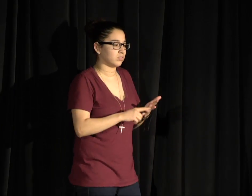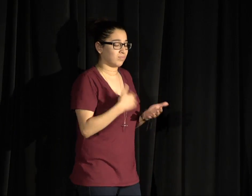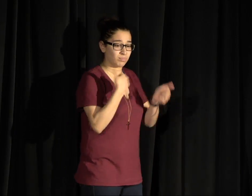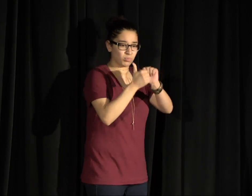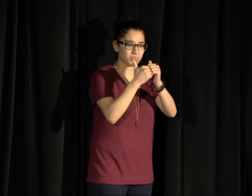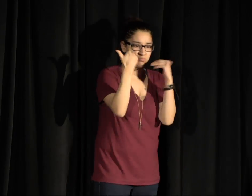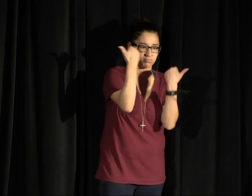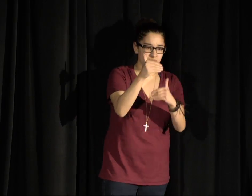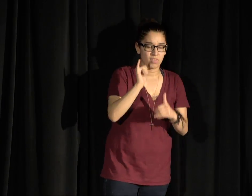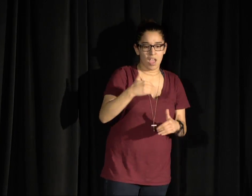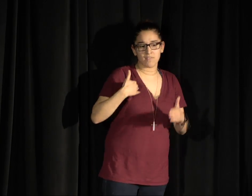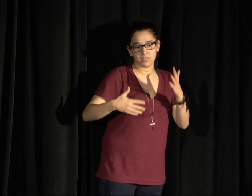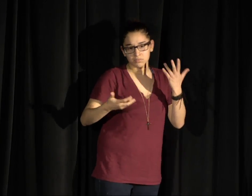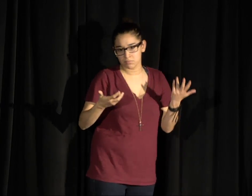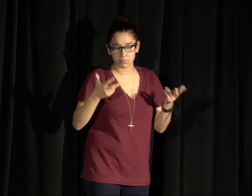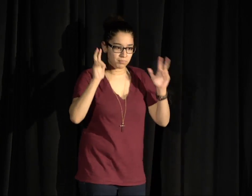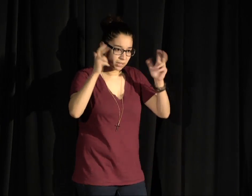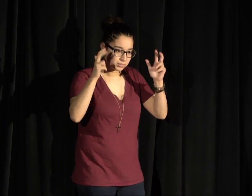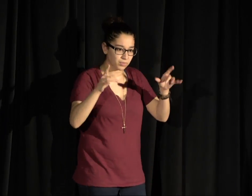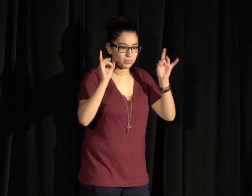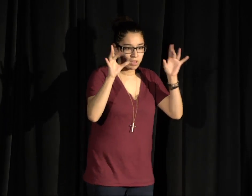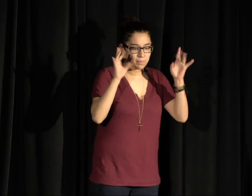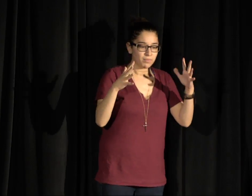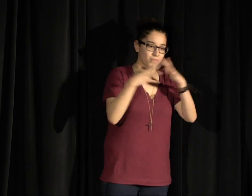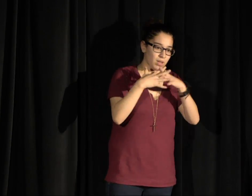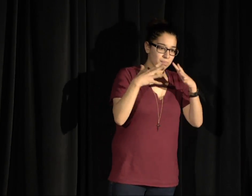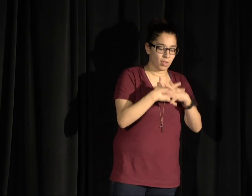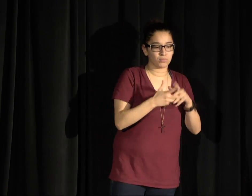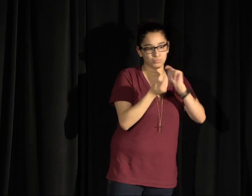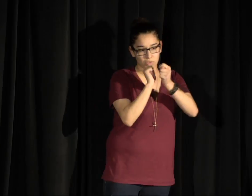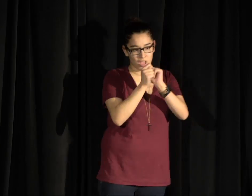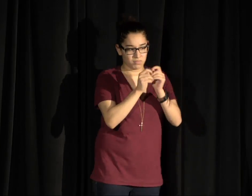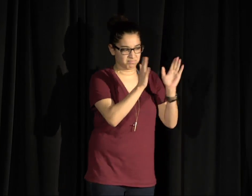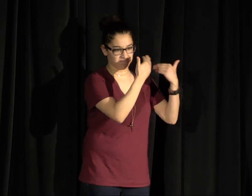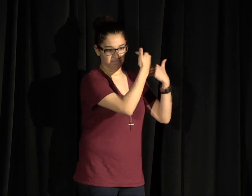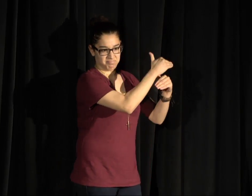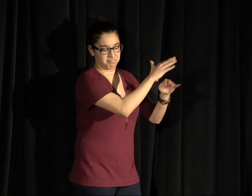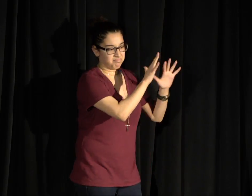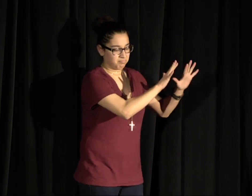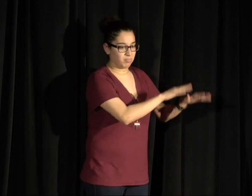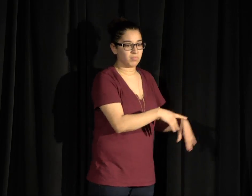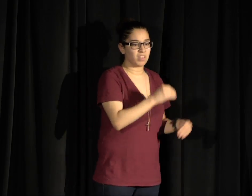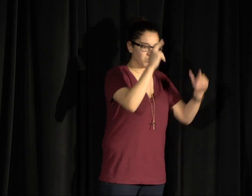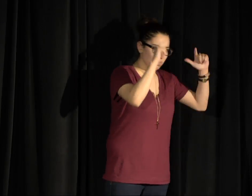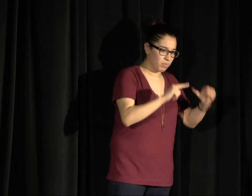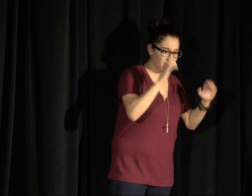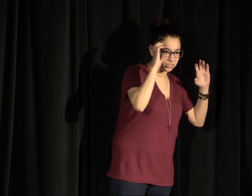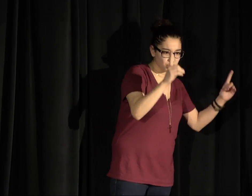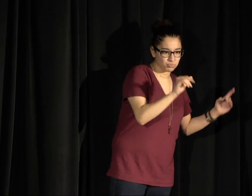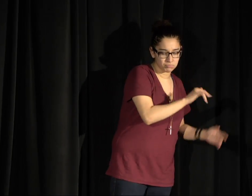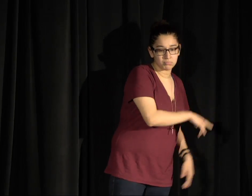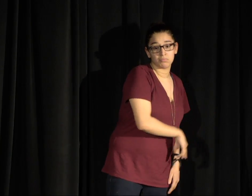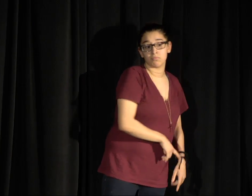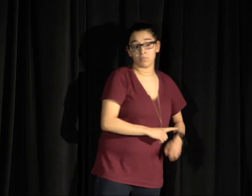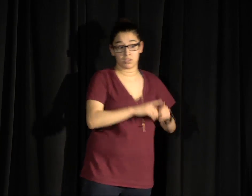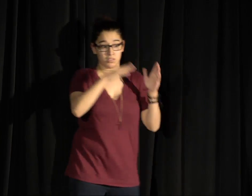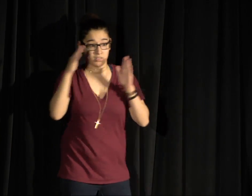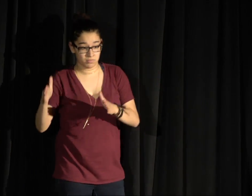deaf teachers, very limited sports here, like basketball, volleyball, track, football, that's it. You know, very low in